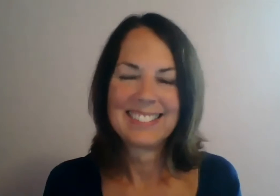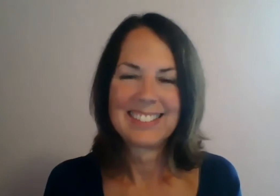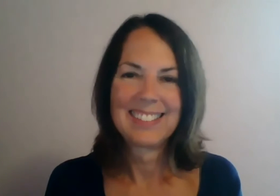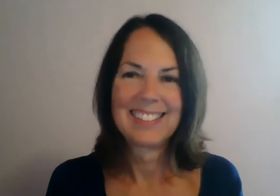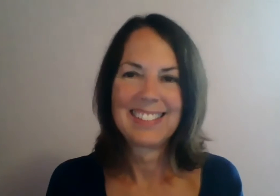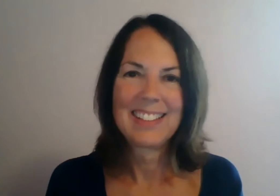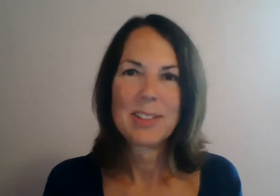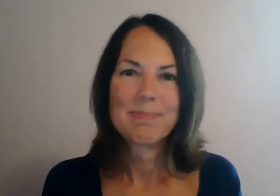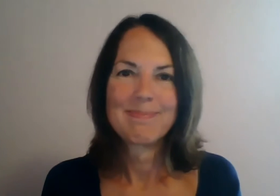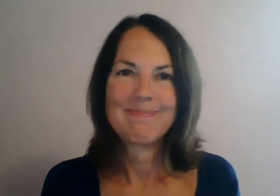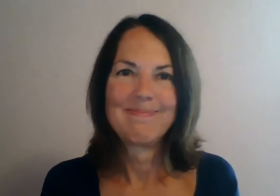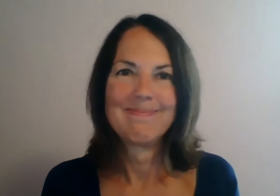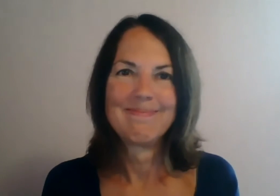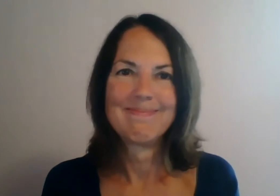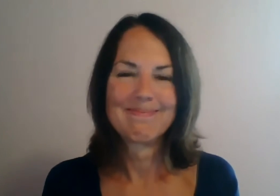here.